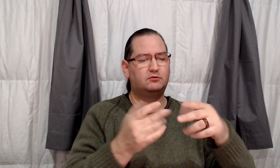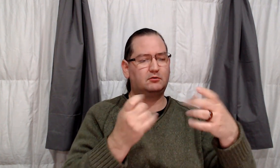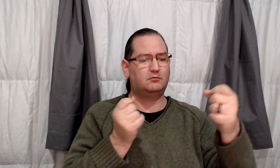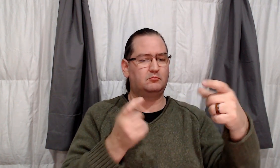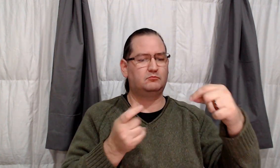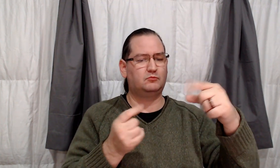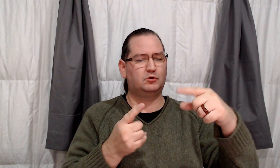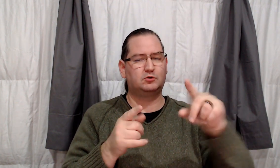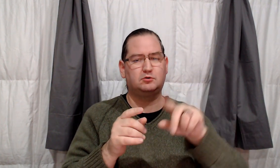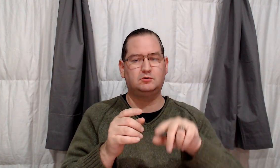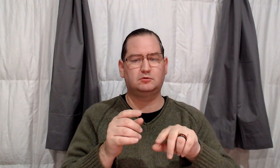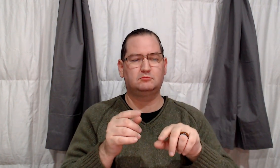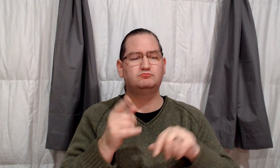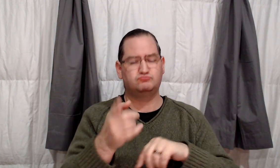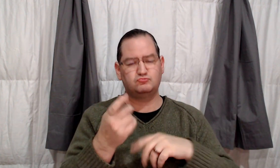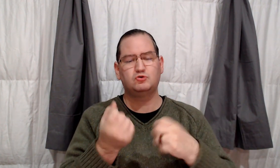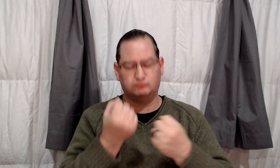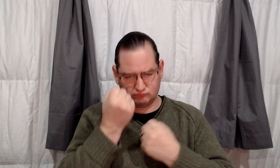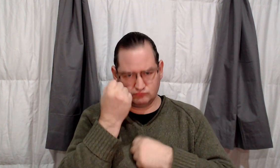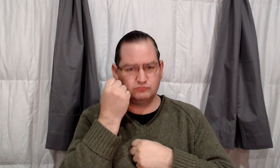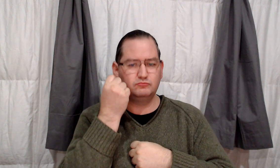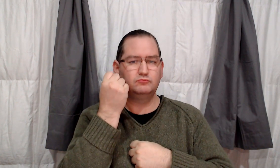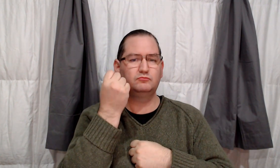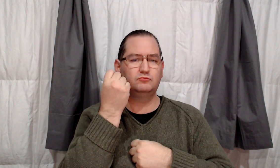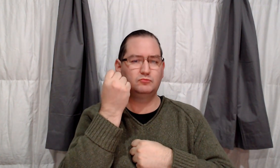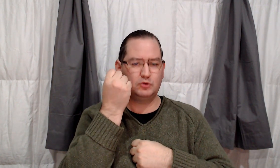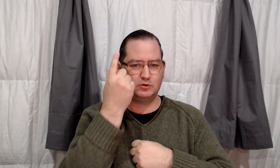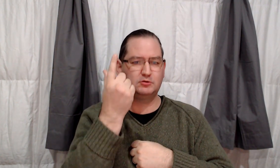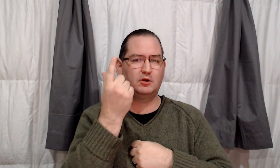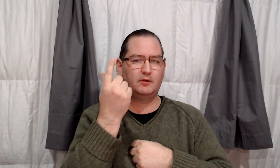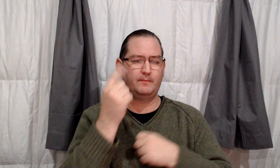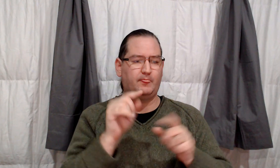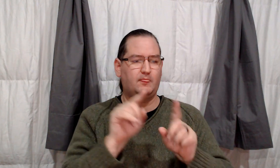And as that part searches now 10, 20, 100 new choices,